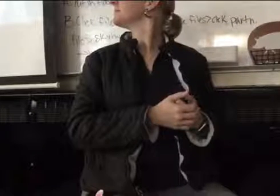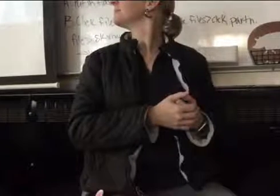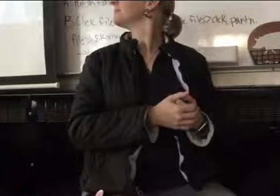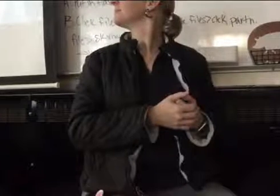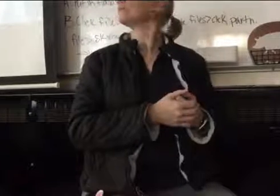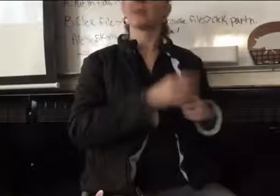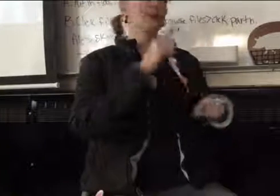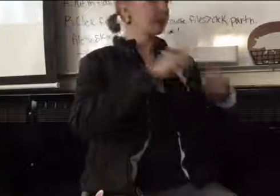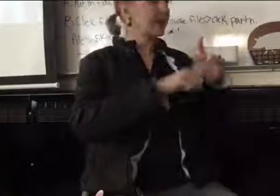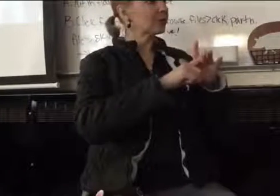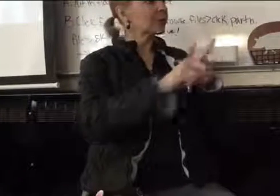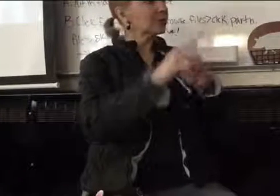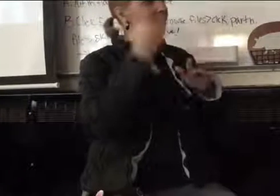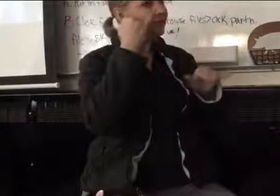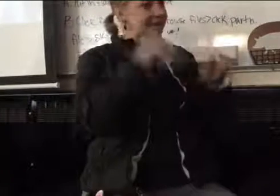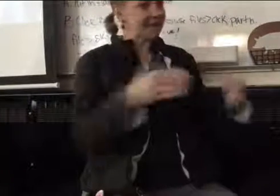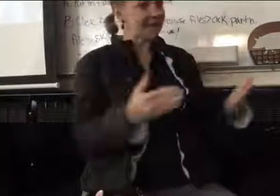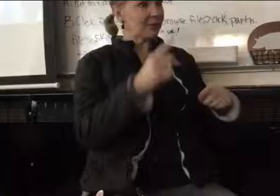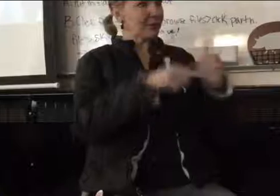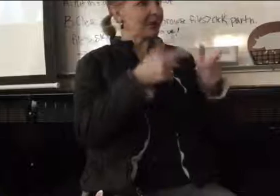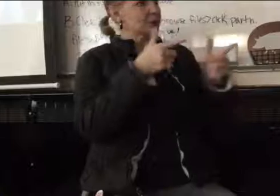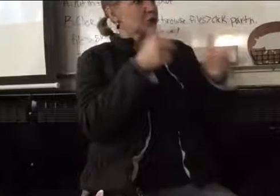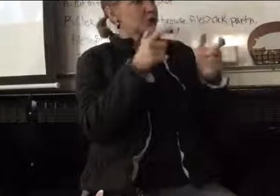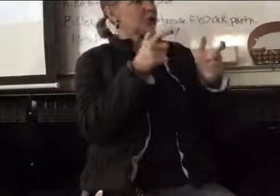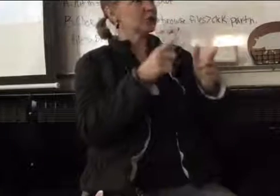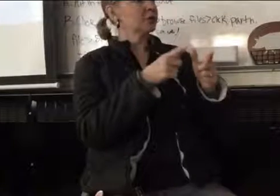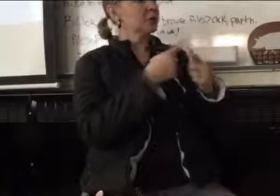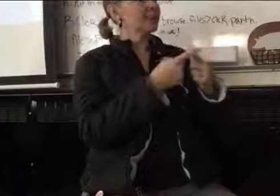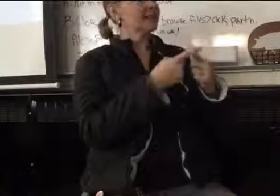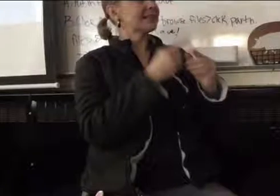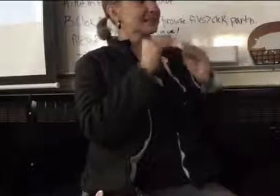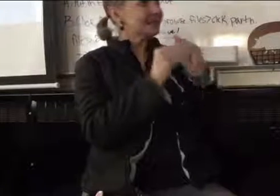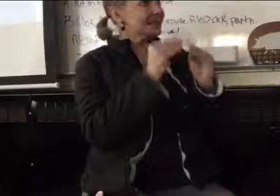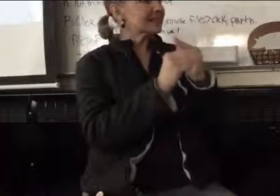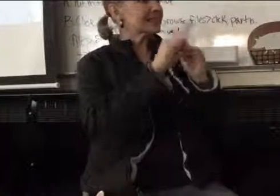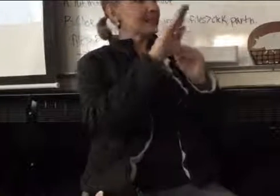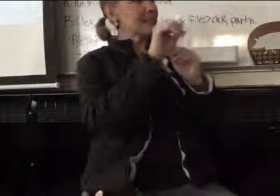We can't run away. If we stay here, we can't shoot. So let's fix bayonets.